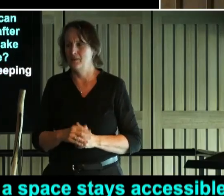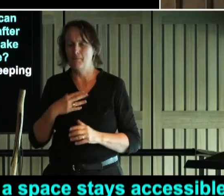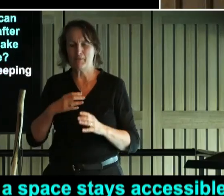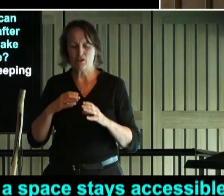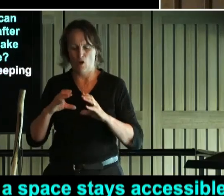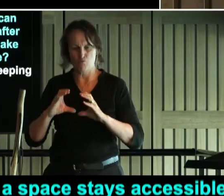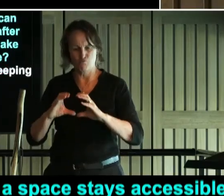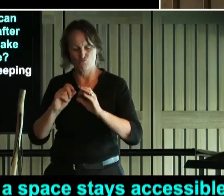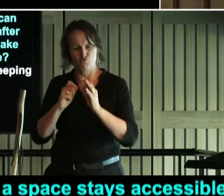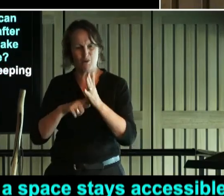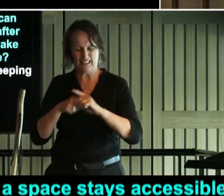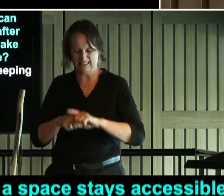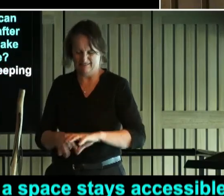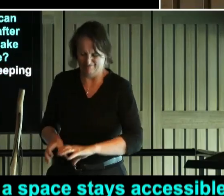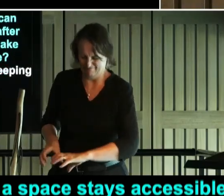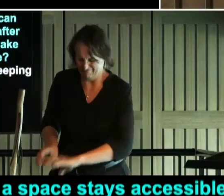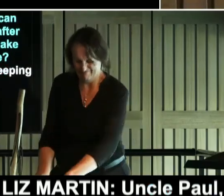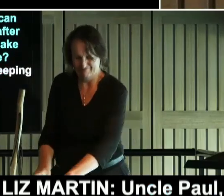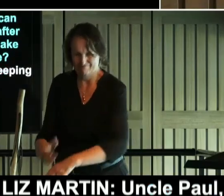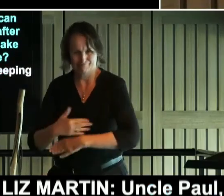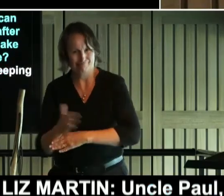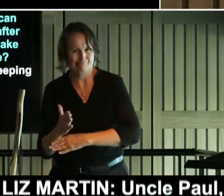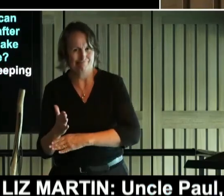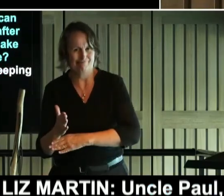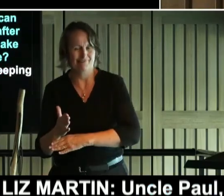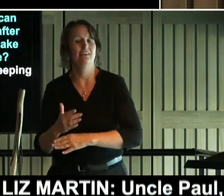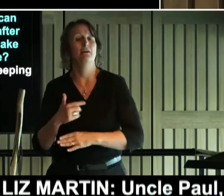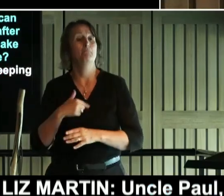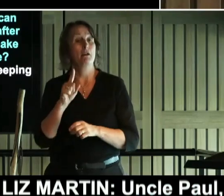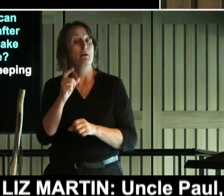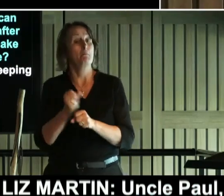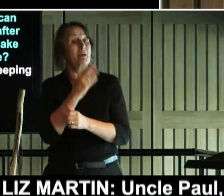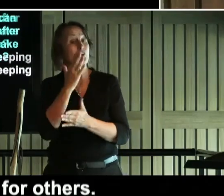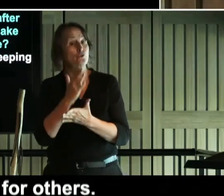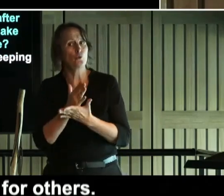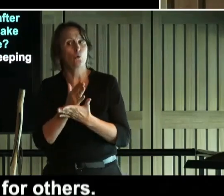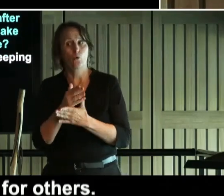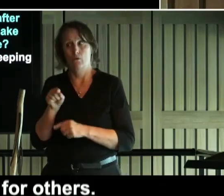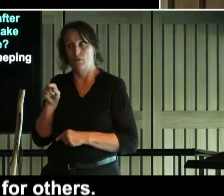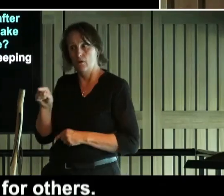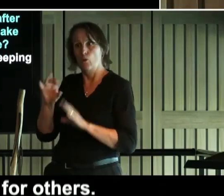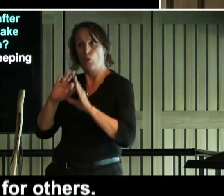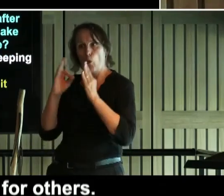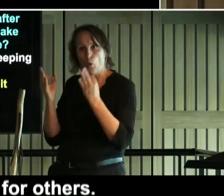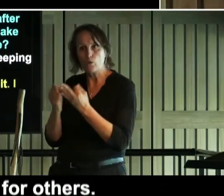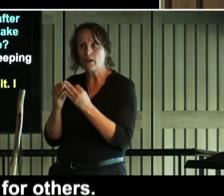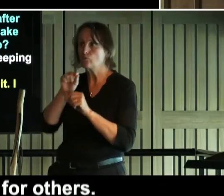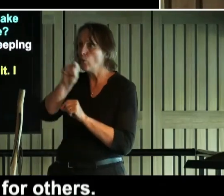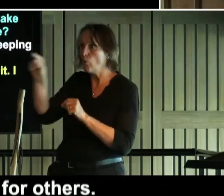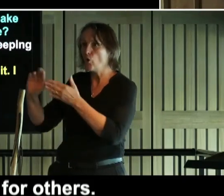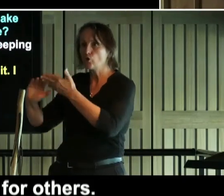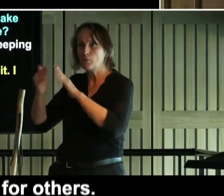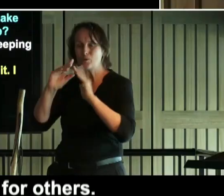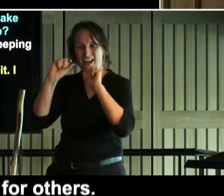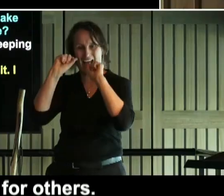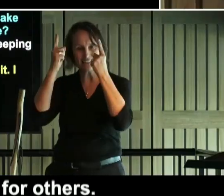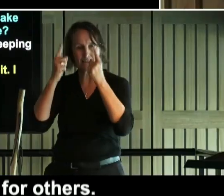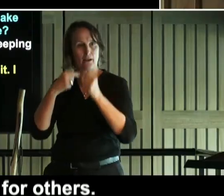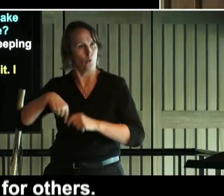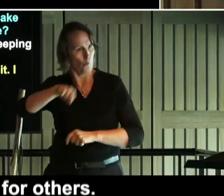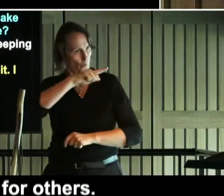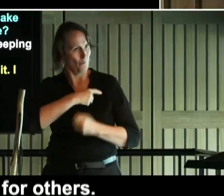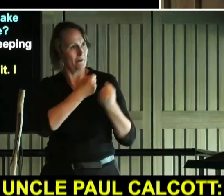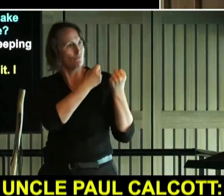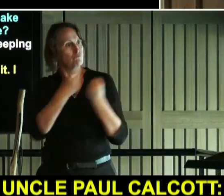but maybe I think it's about making sure they understand the value we bring to the meeting, and that